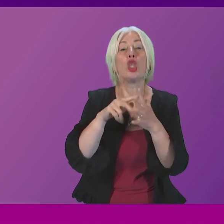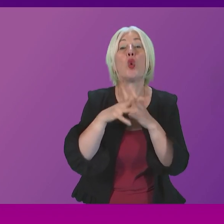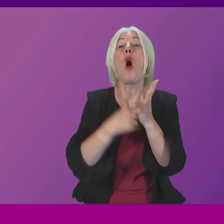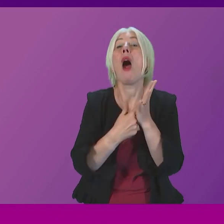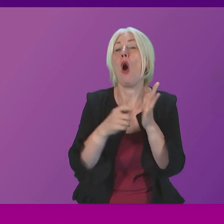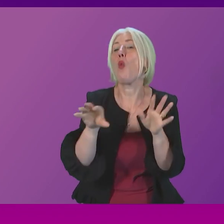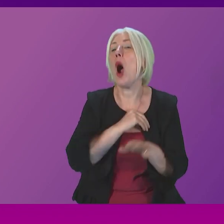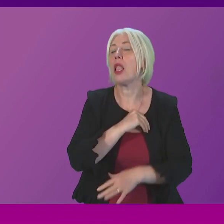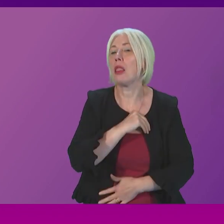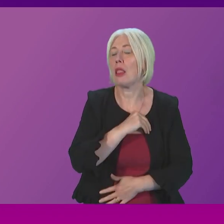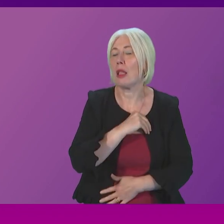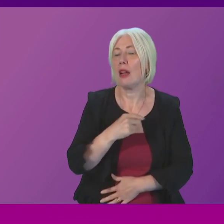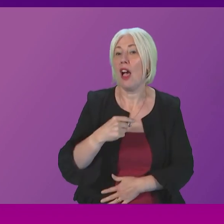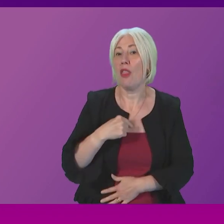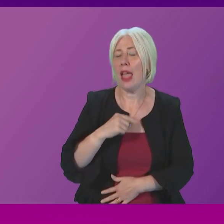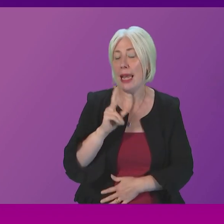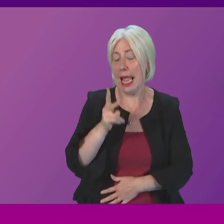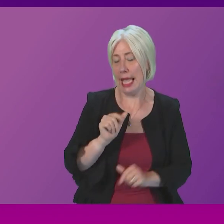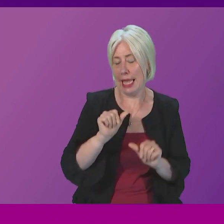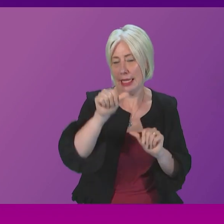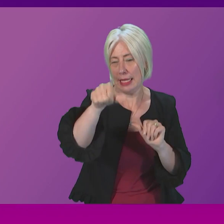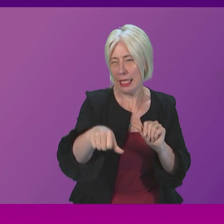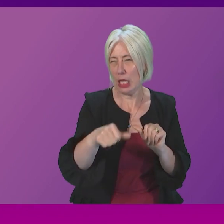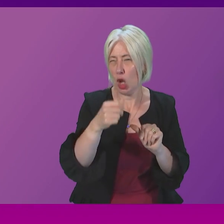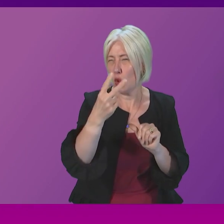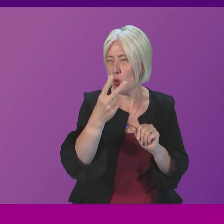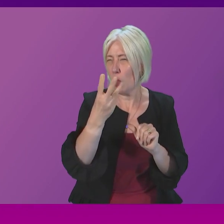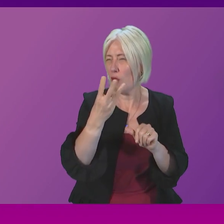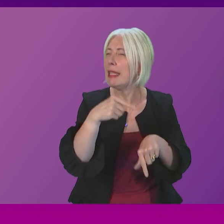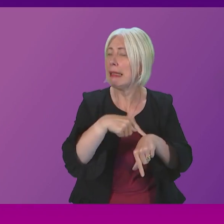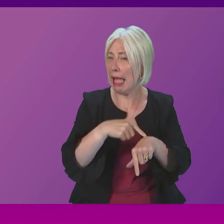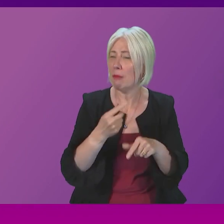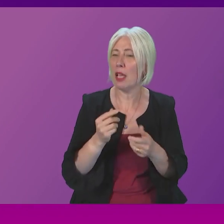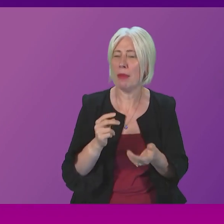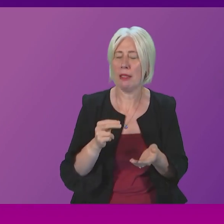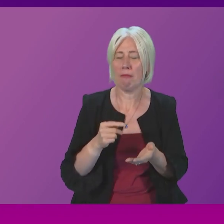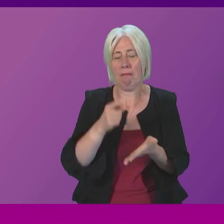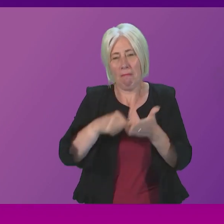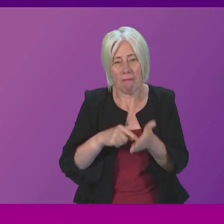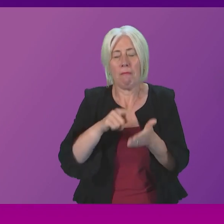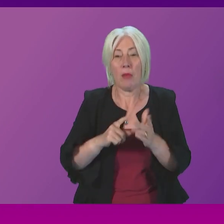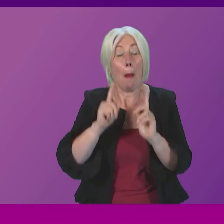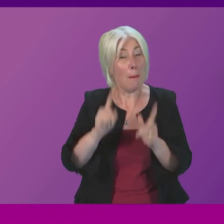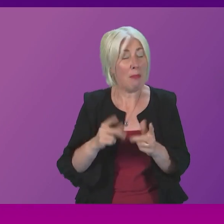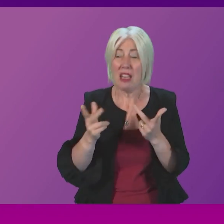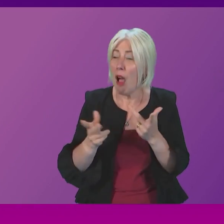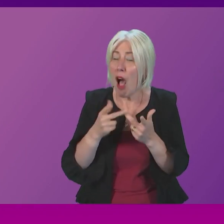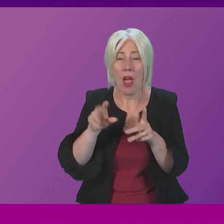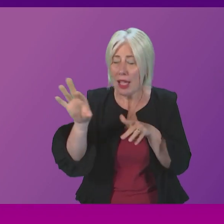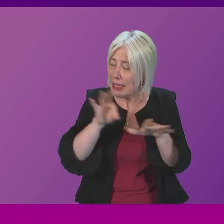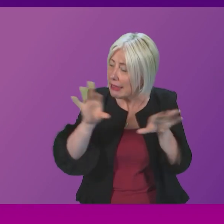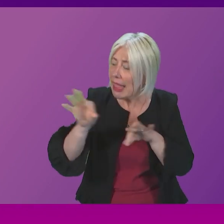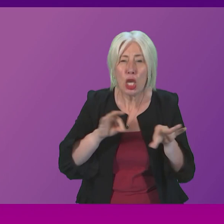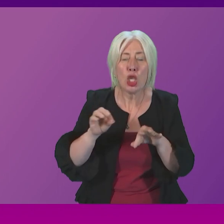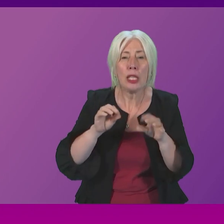and subsequently I stood again, I think two or three times at least, but in between that I competed in many selection